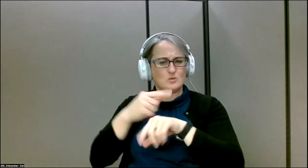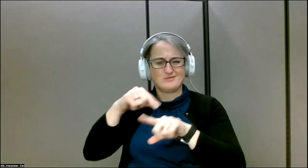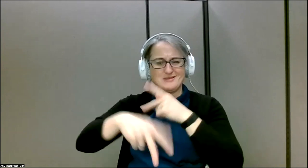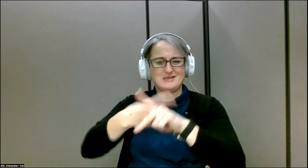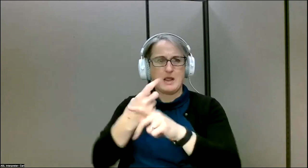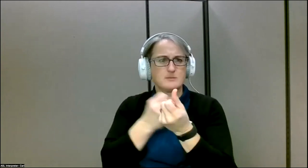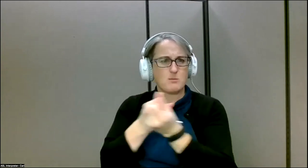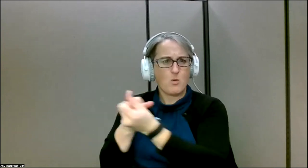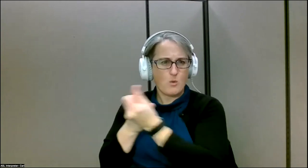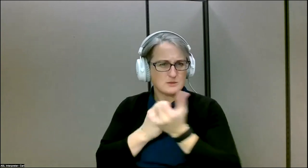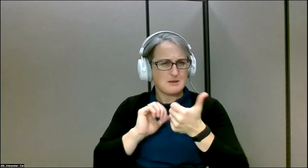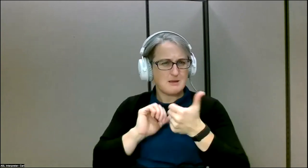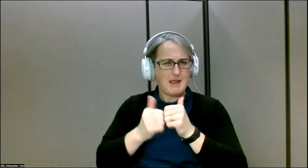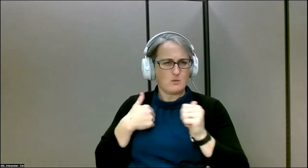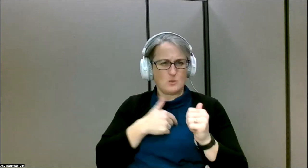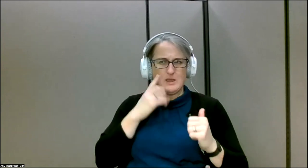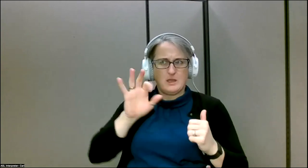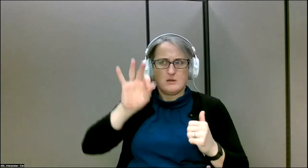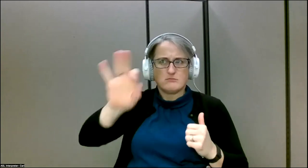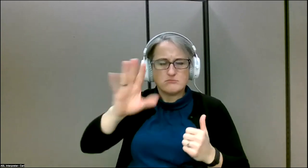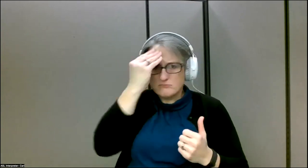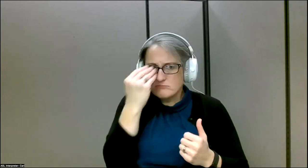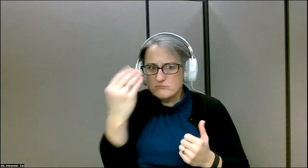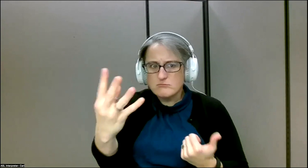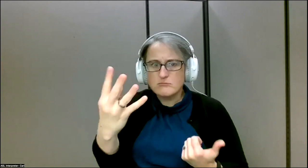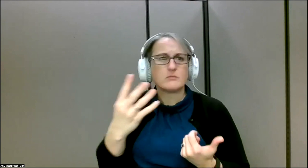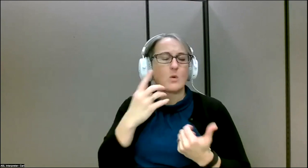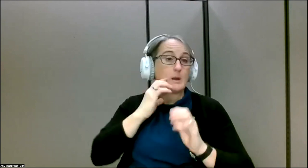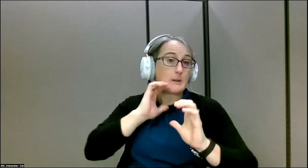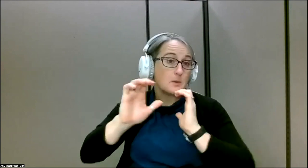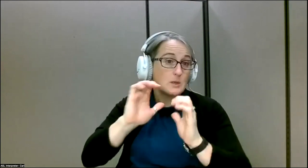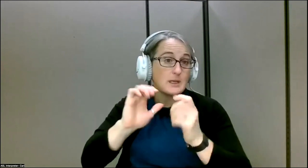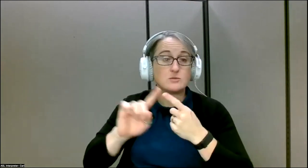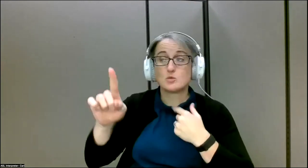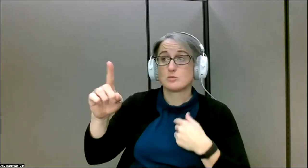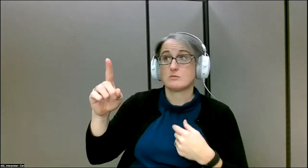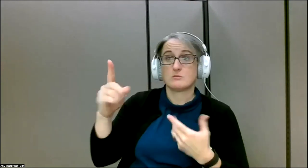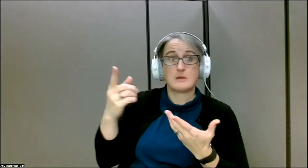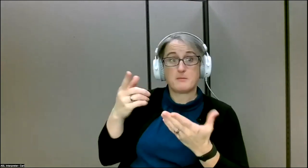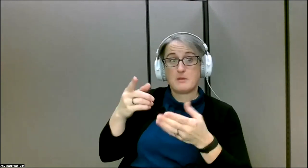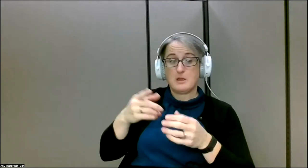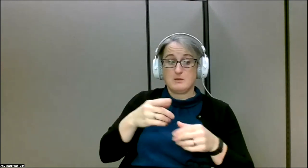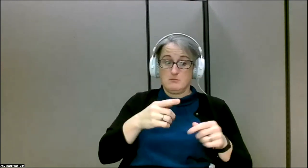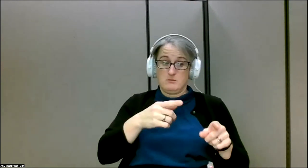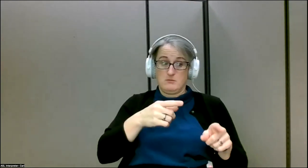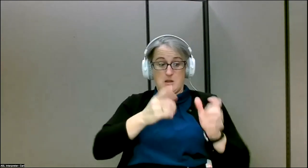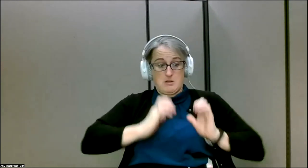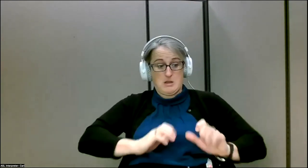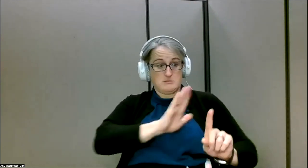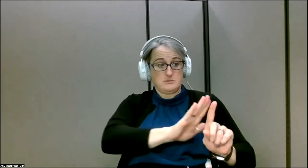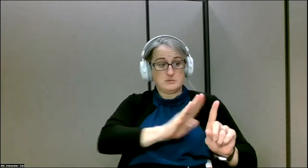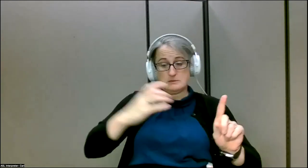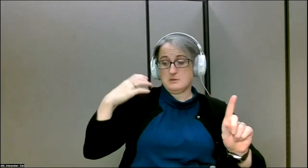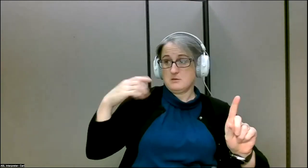lot of us struggle with, how do we communicate to, like, let's say an employer, what would be beneficial for us